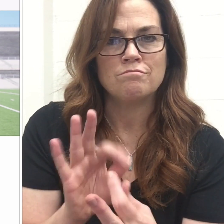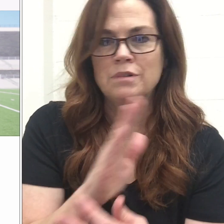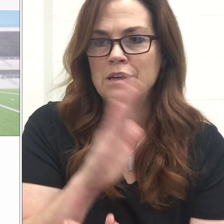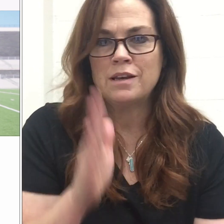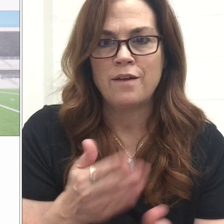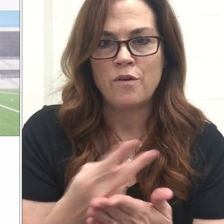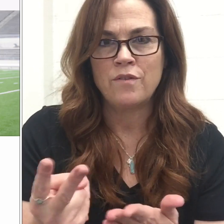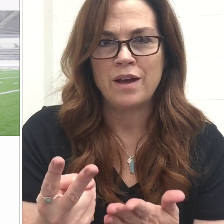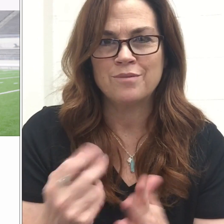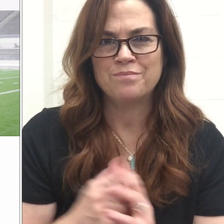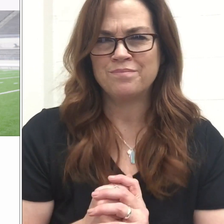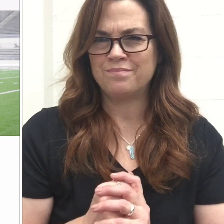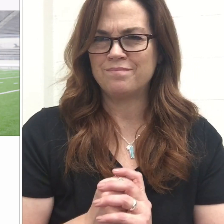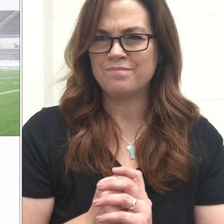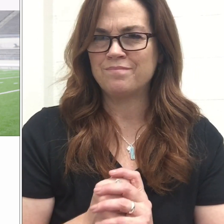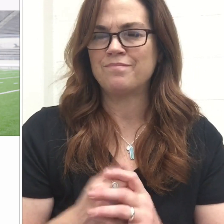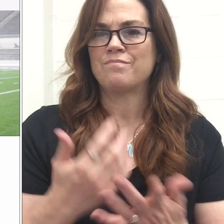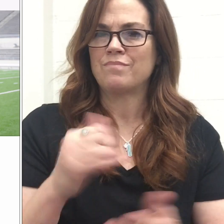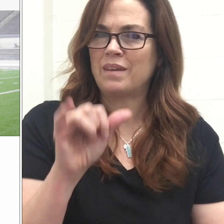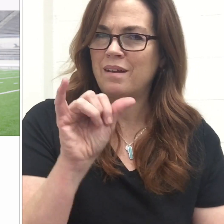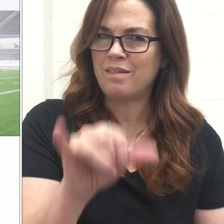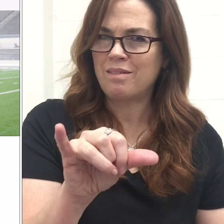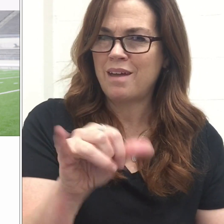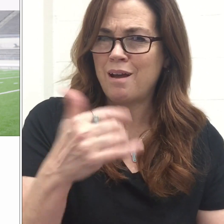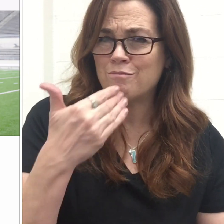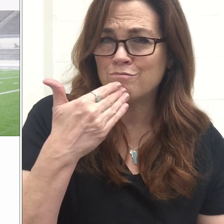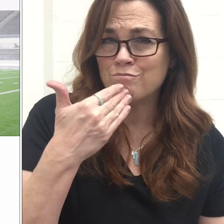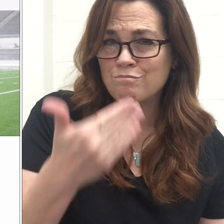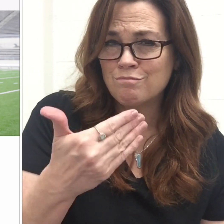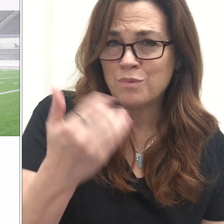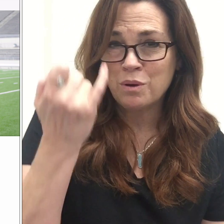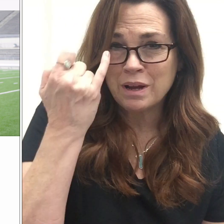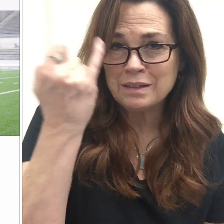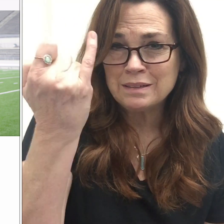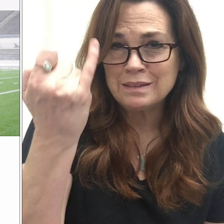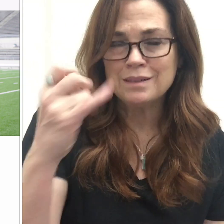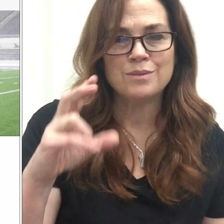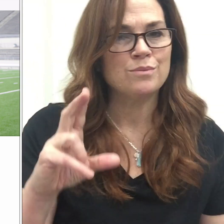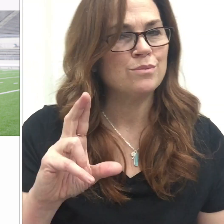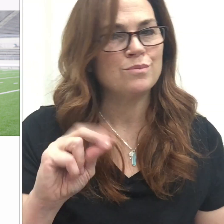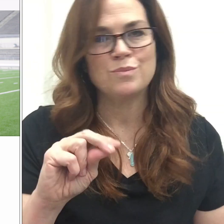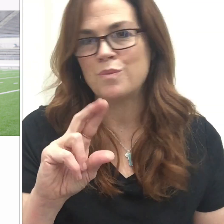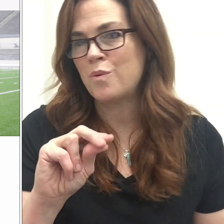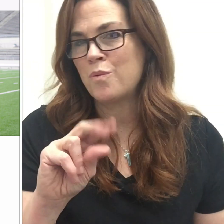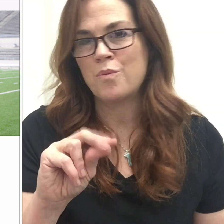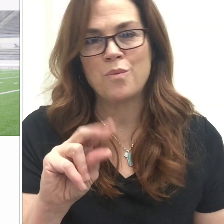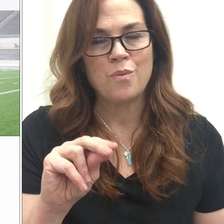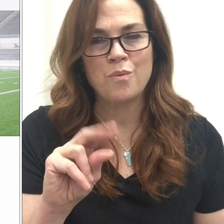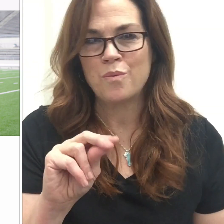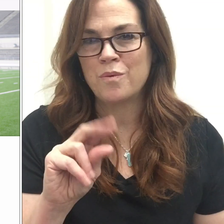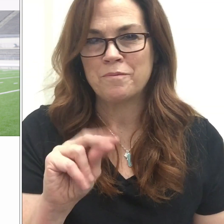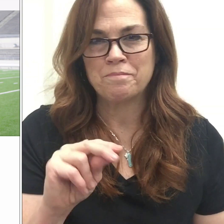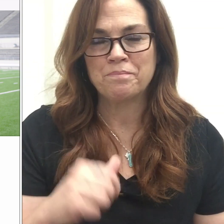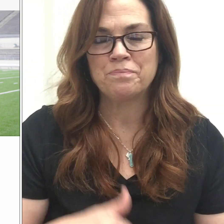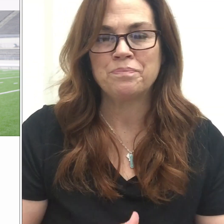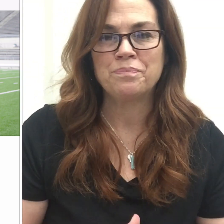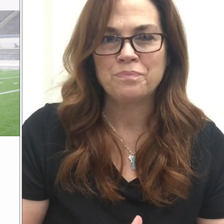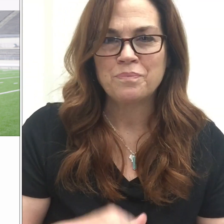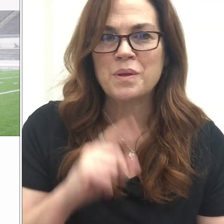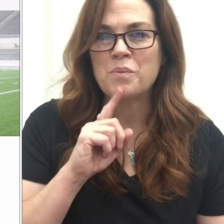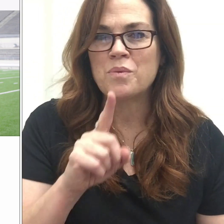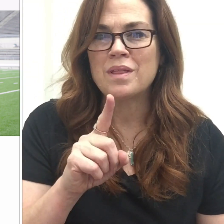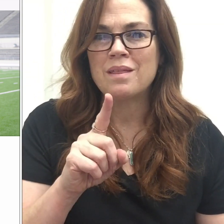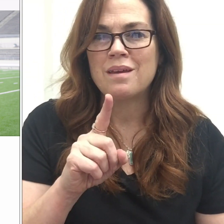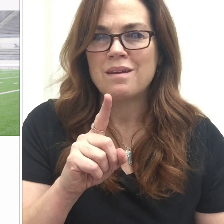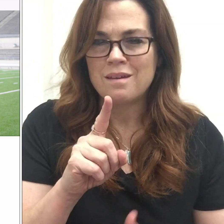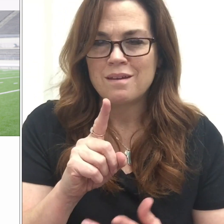it's admirable, friends, let me be honest with you, it's not very useful. You see, when we learn